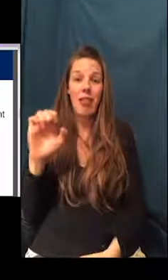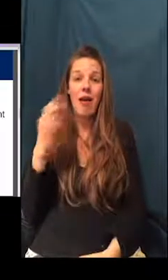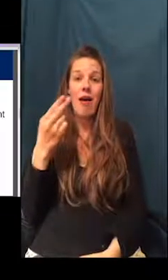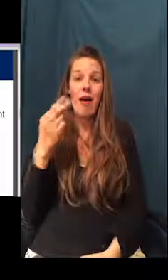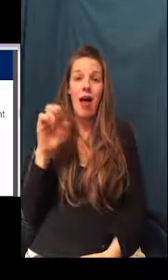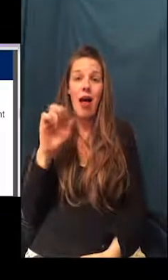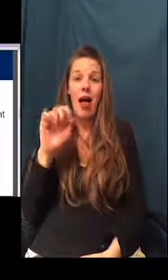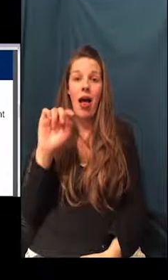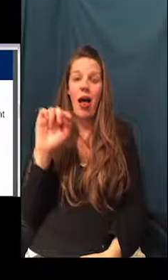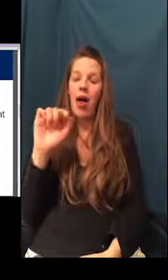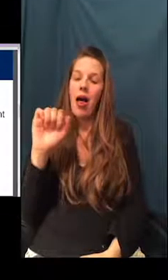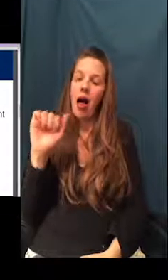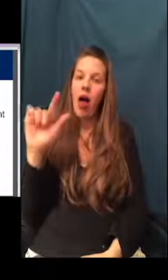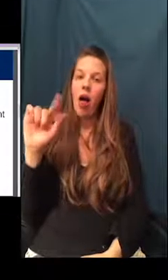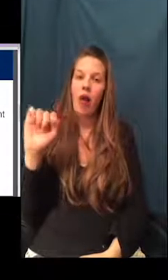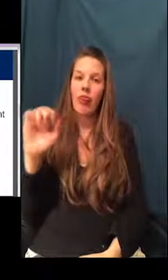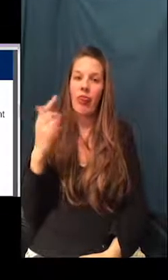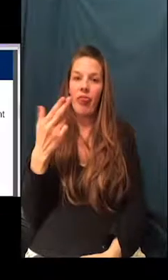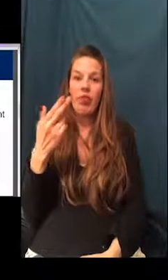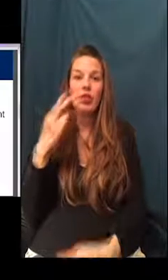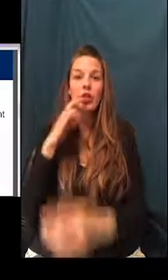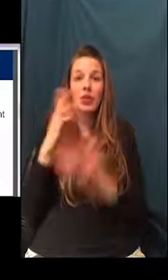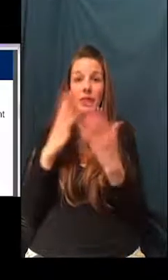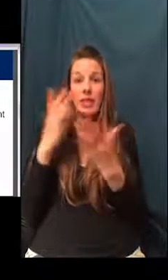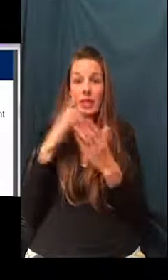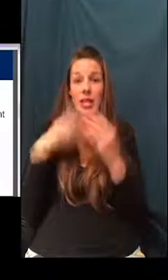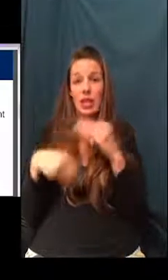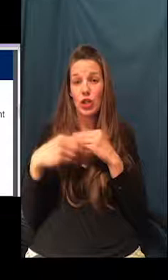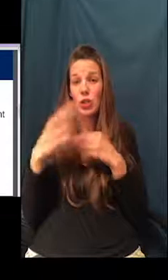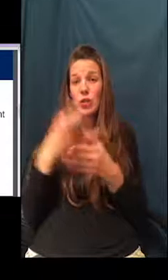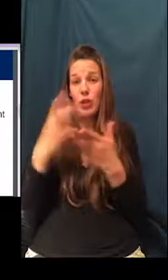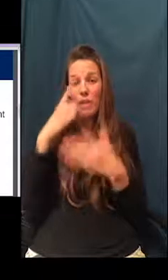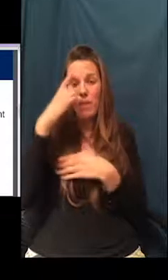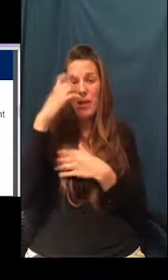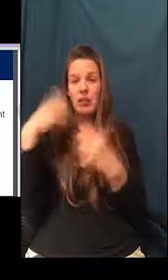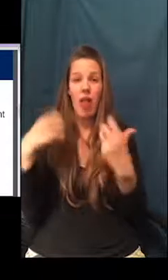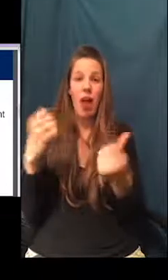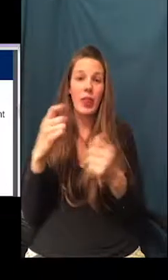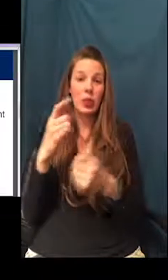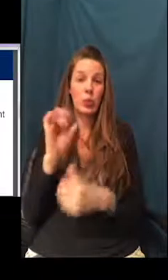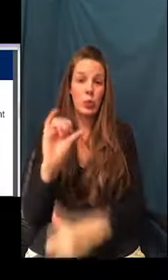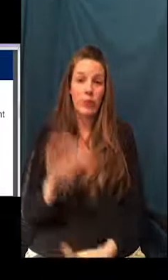and current clients. So it's an additional resource for mental health services.